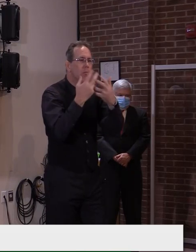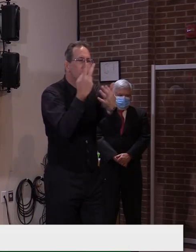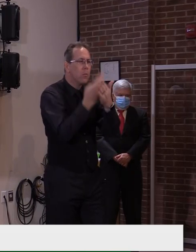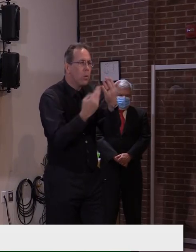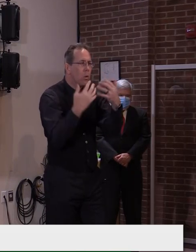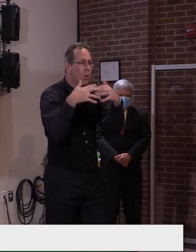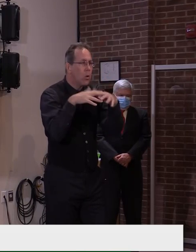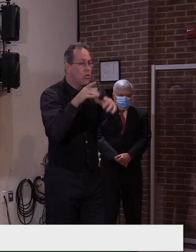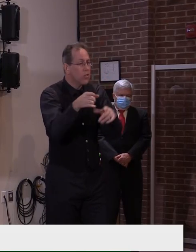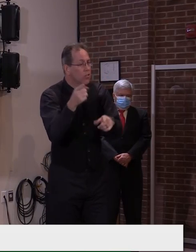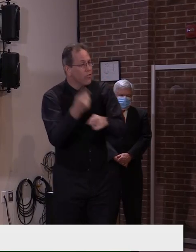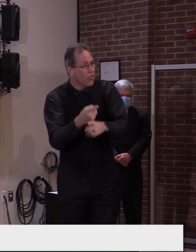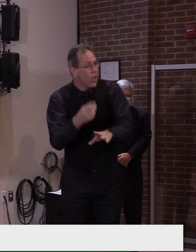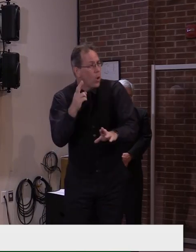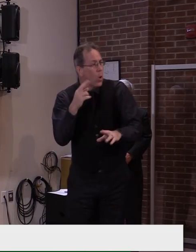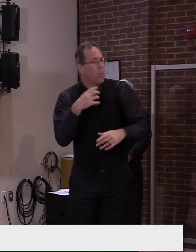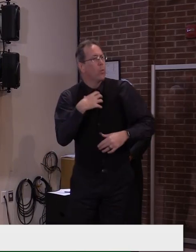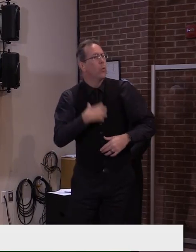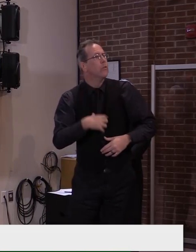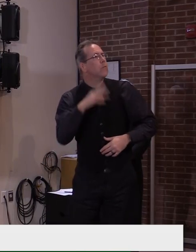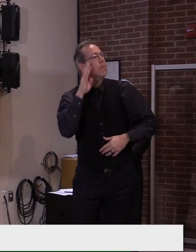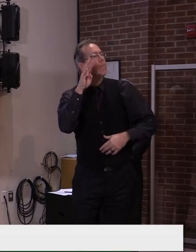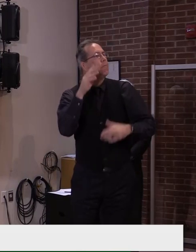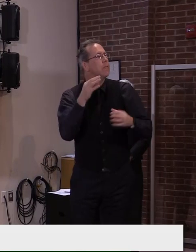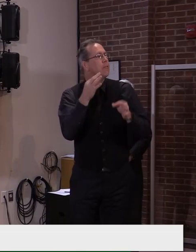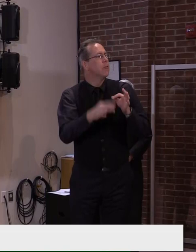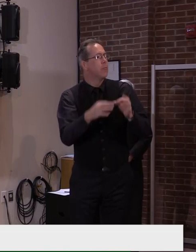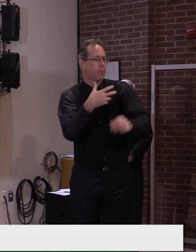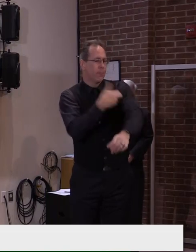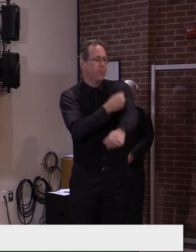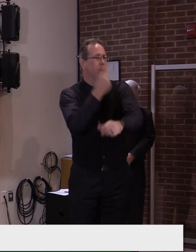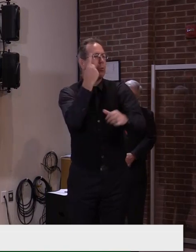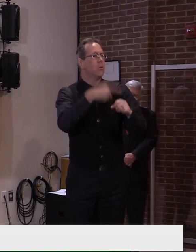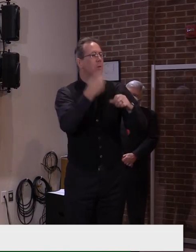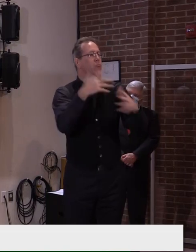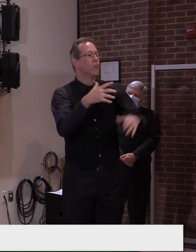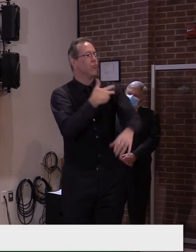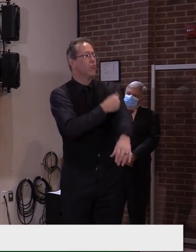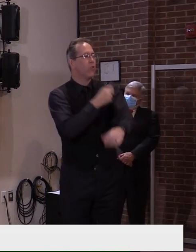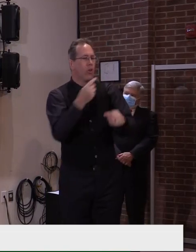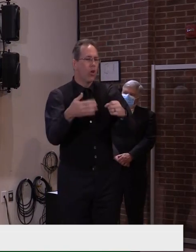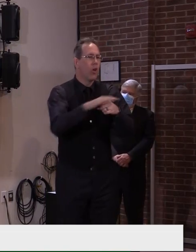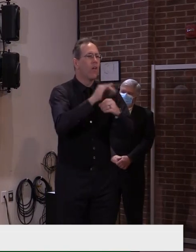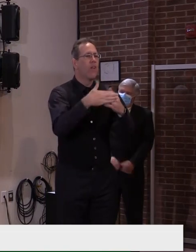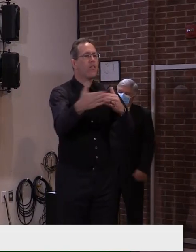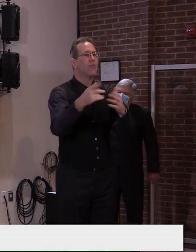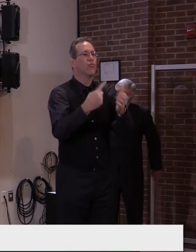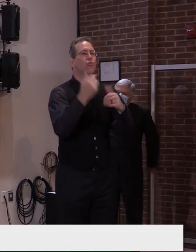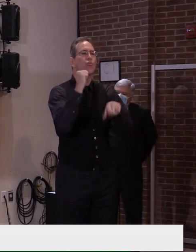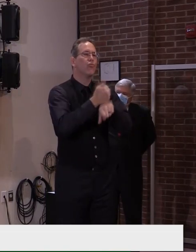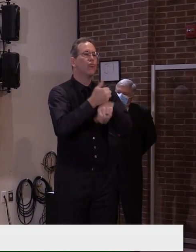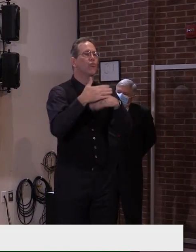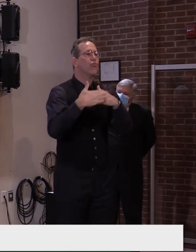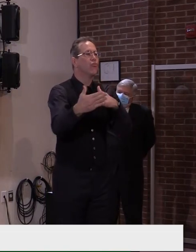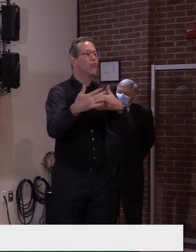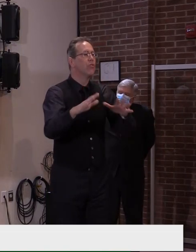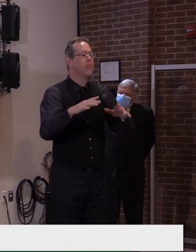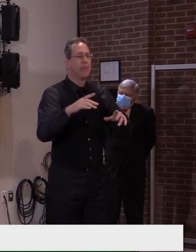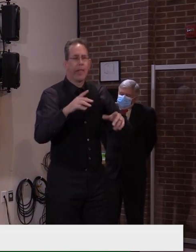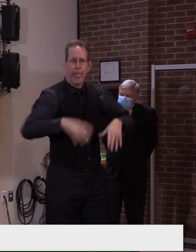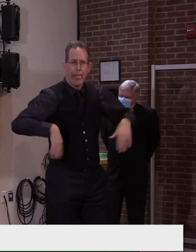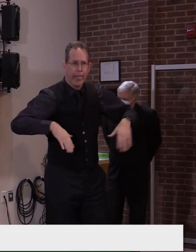welcomed event. We're not that close to that, but we're closer than we've ever been. So just stay